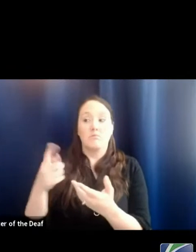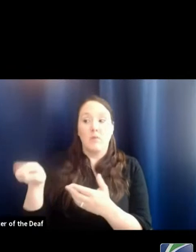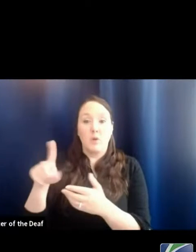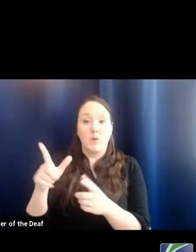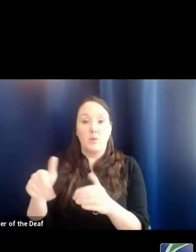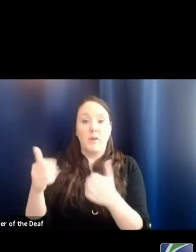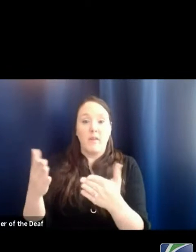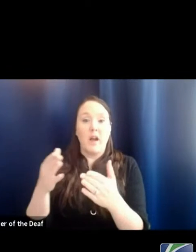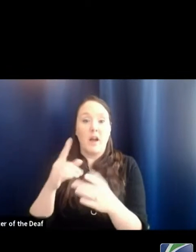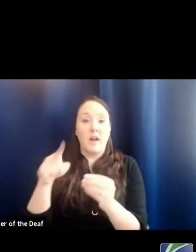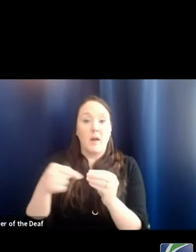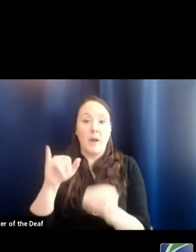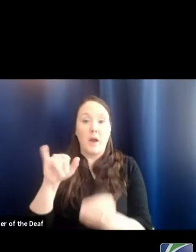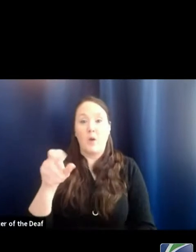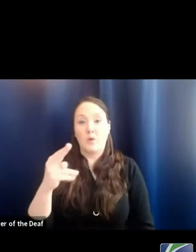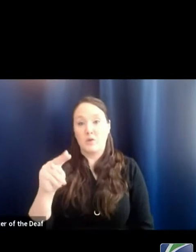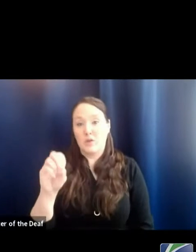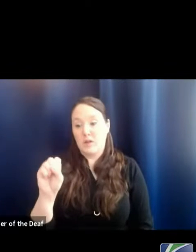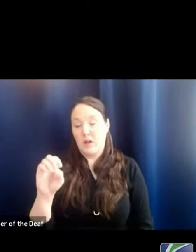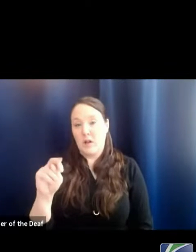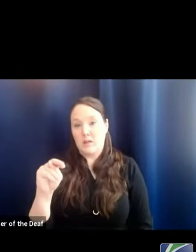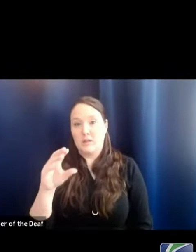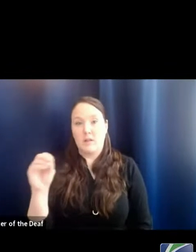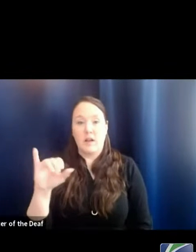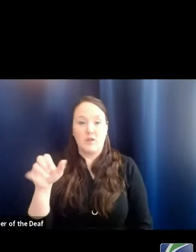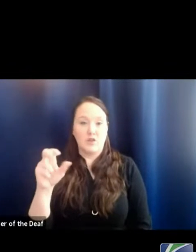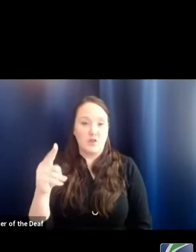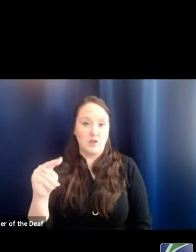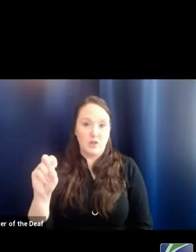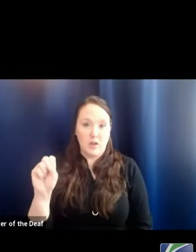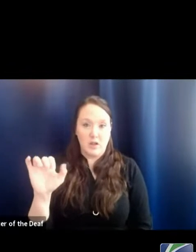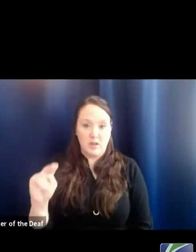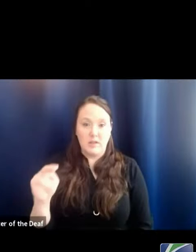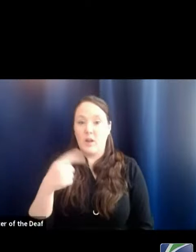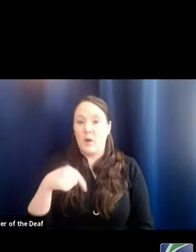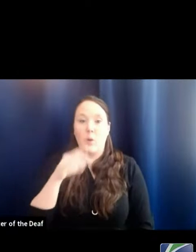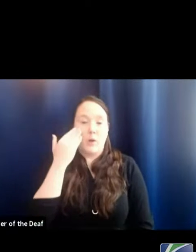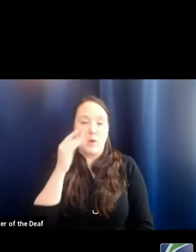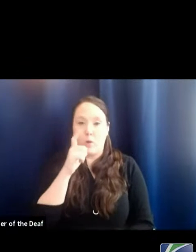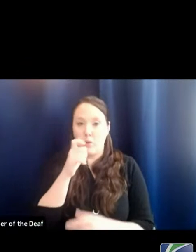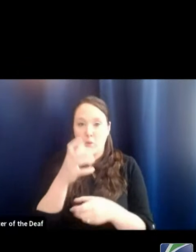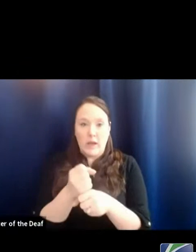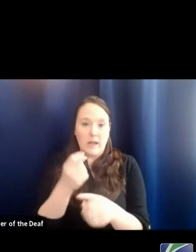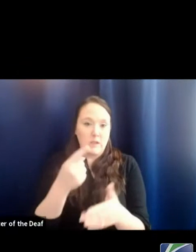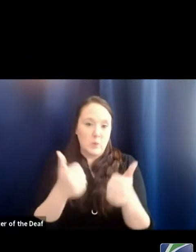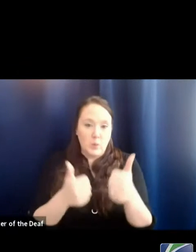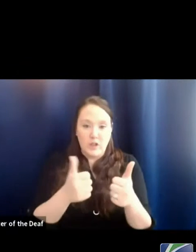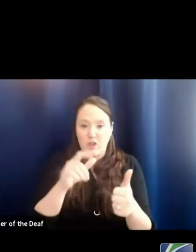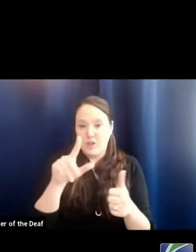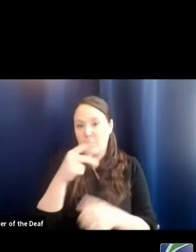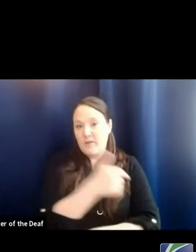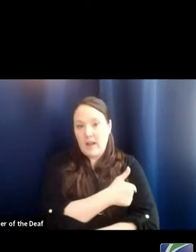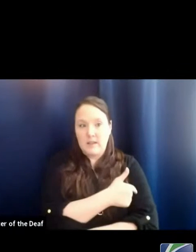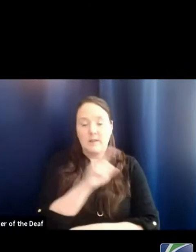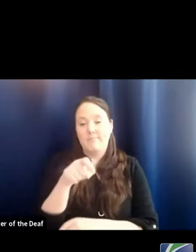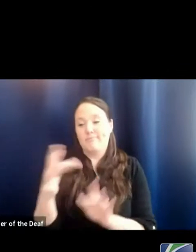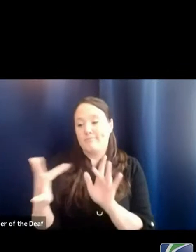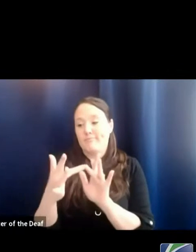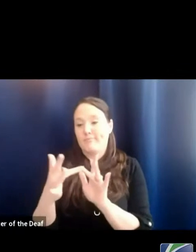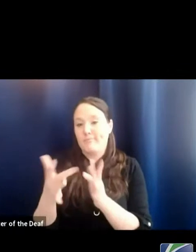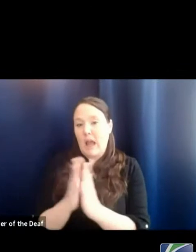County? We don't have information on who's getting what vaccine. You'd have to reach out to those individual providers to know what they're